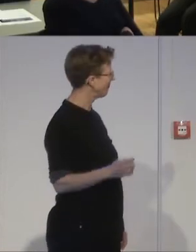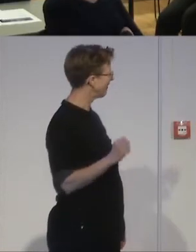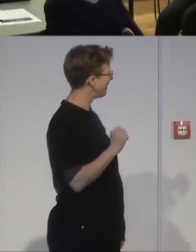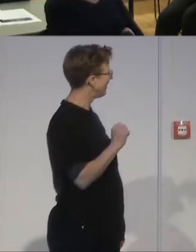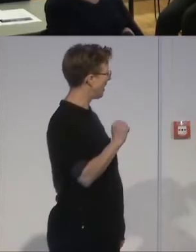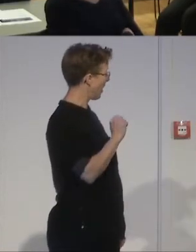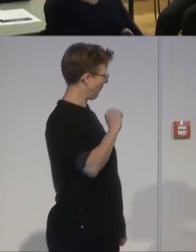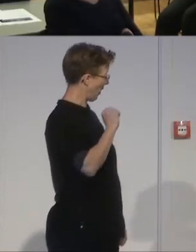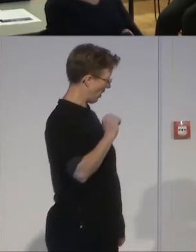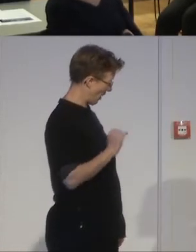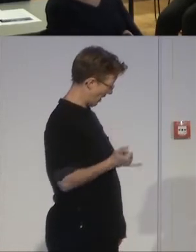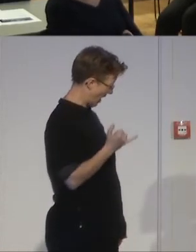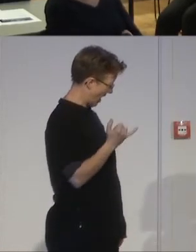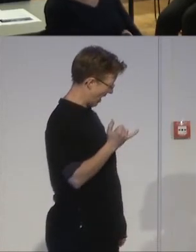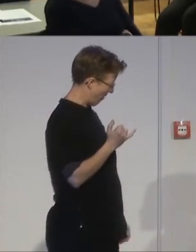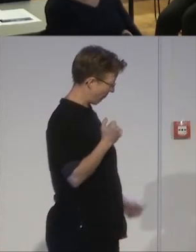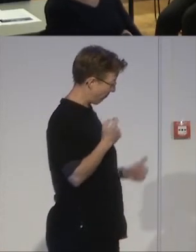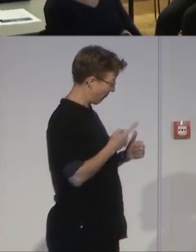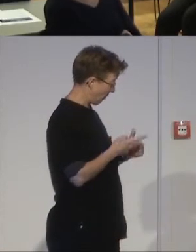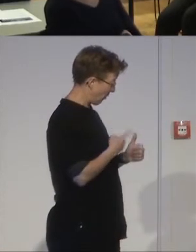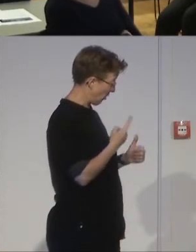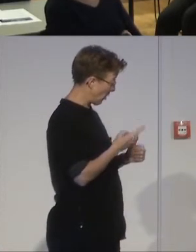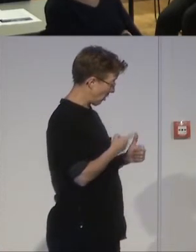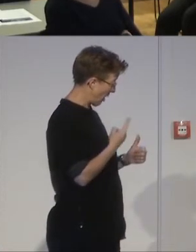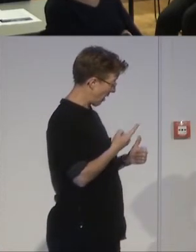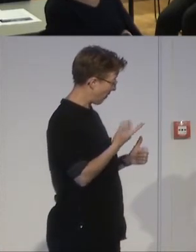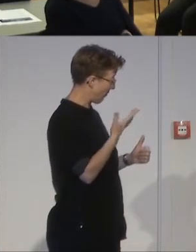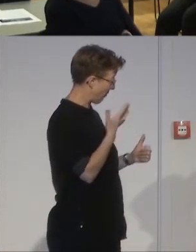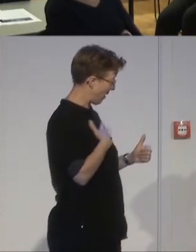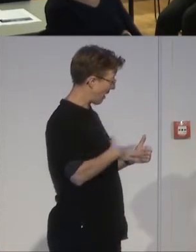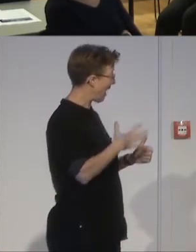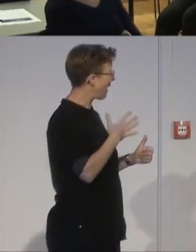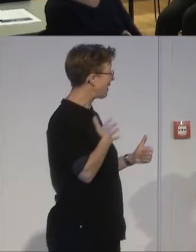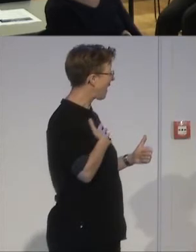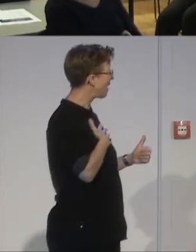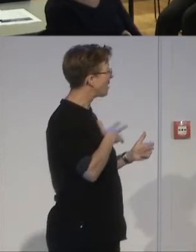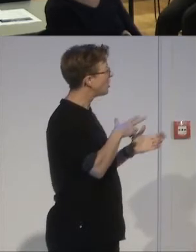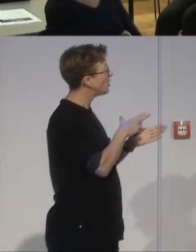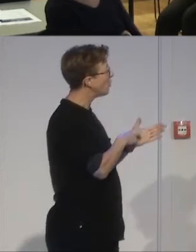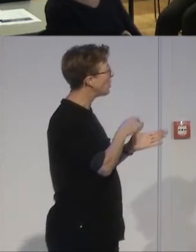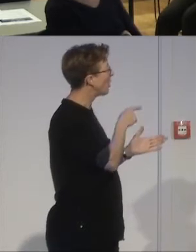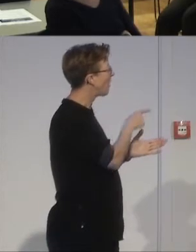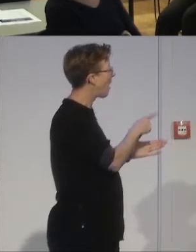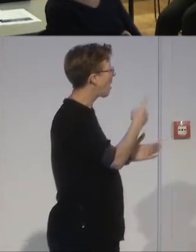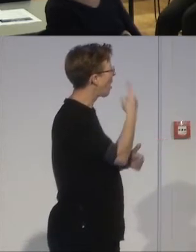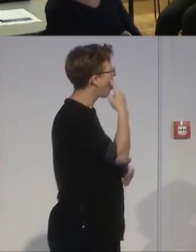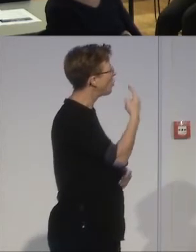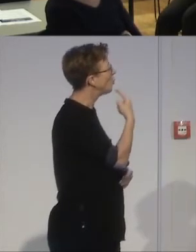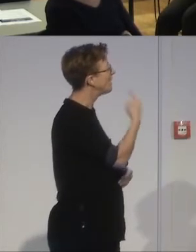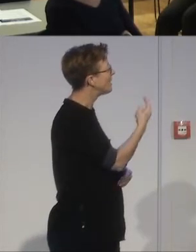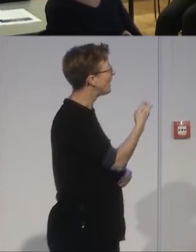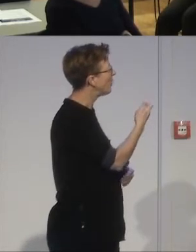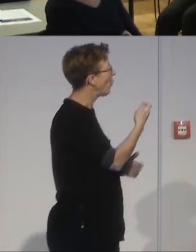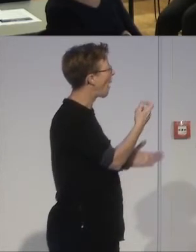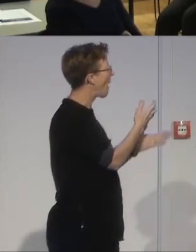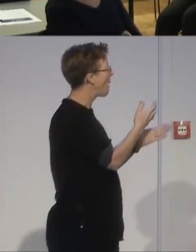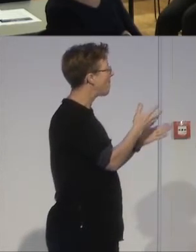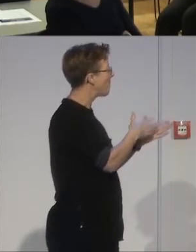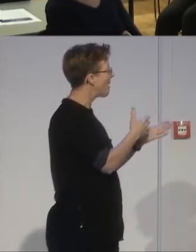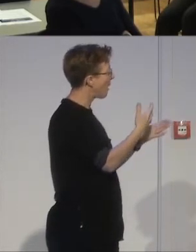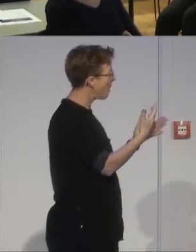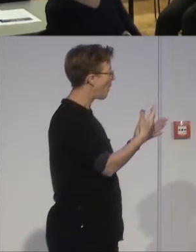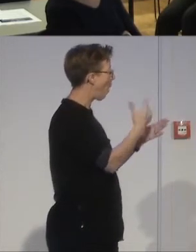Yes. First, I want to ask you if you can say something more about the benefit of using the six spacer